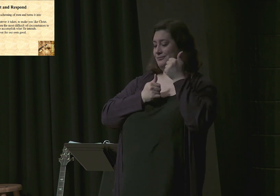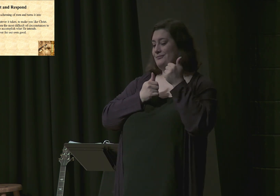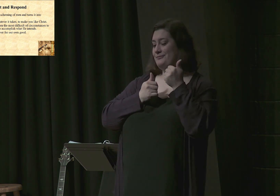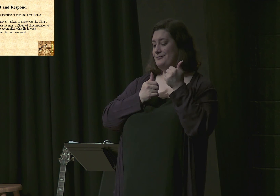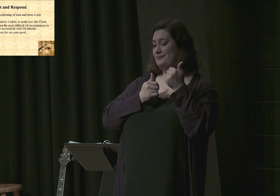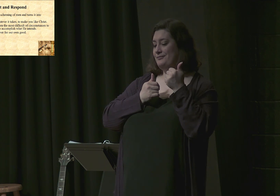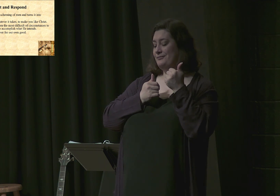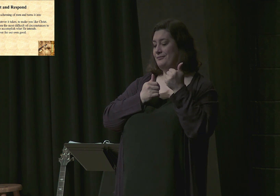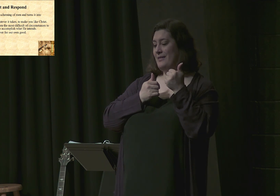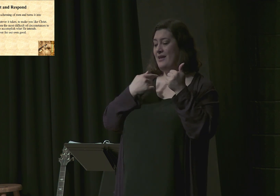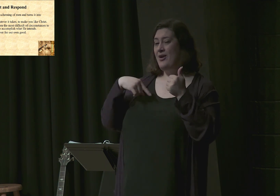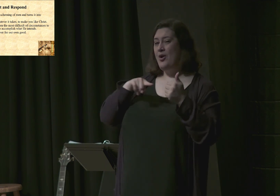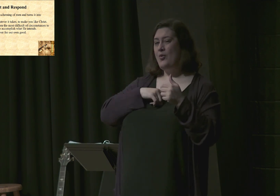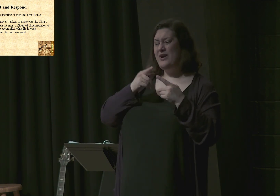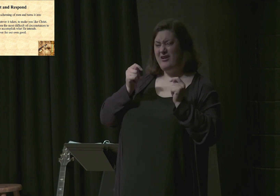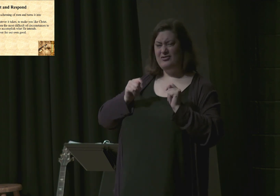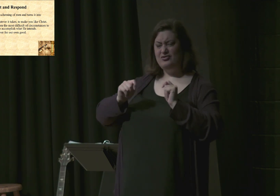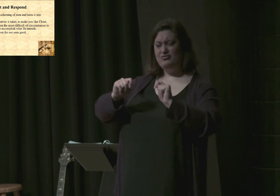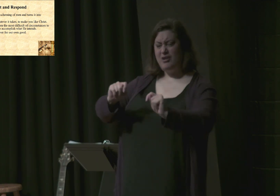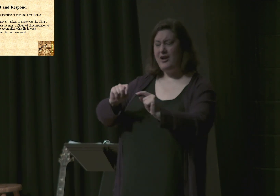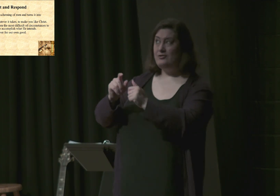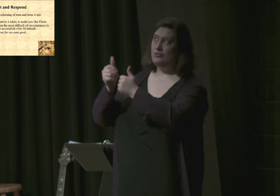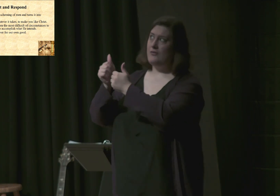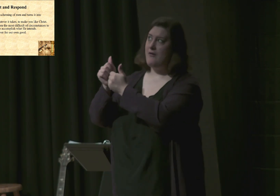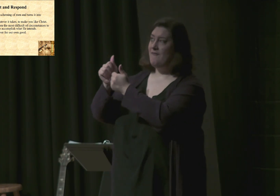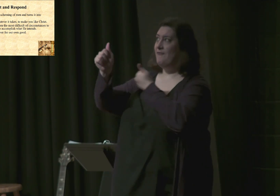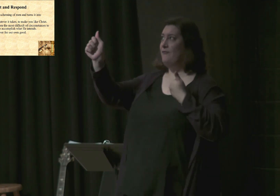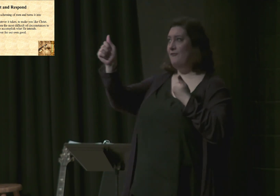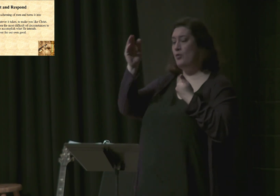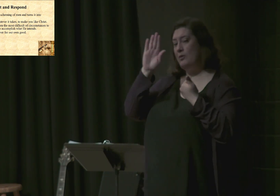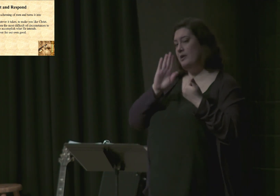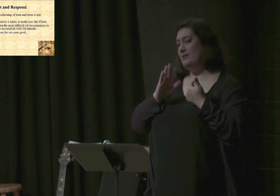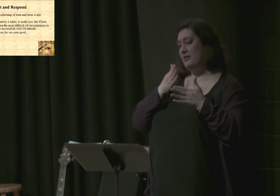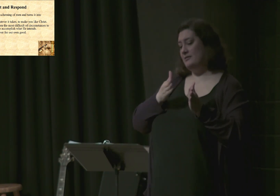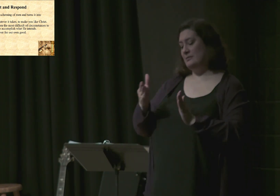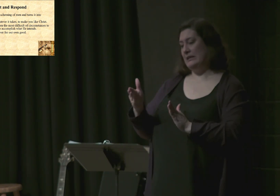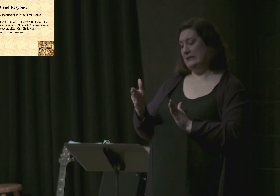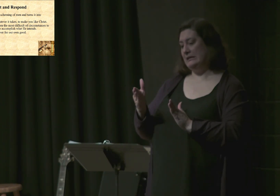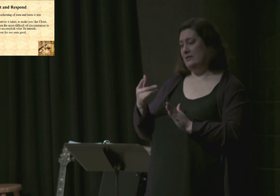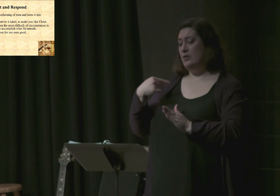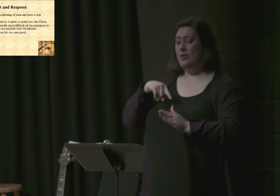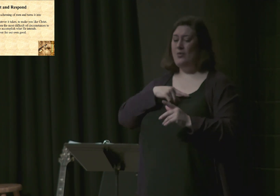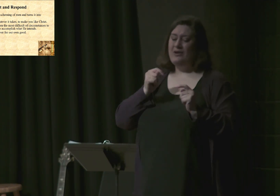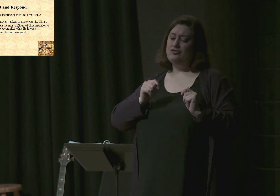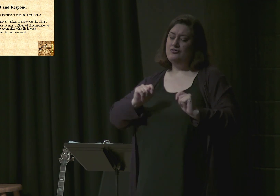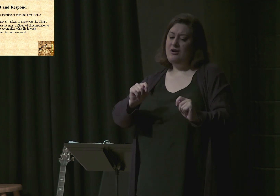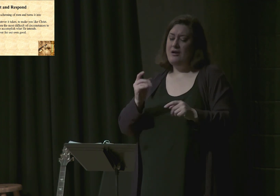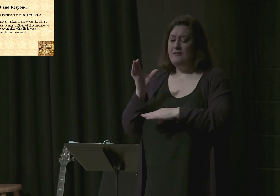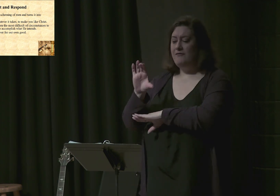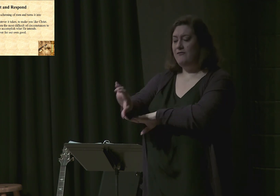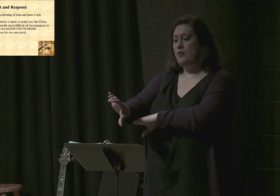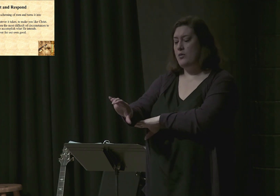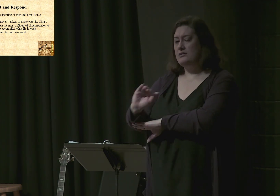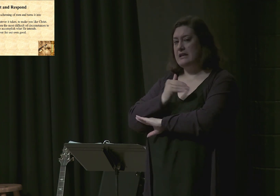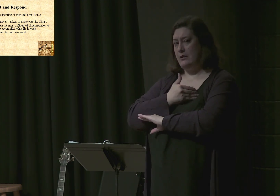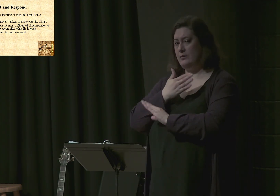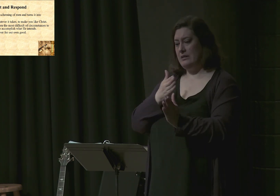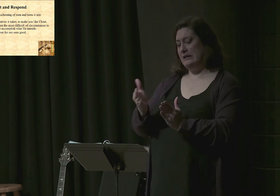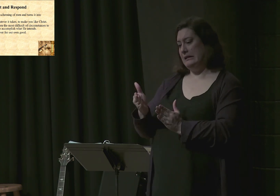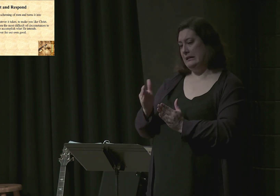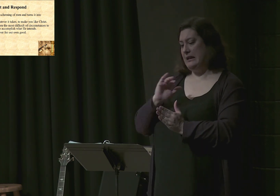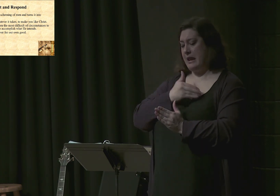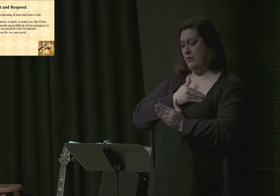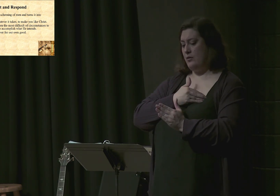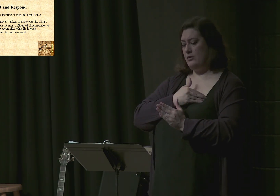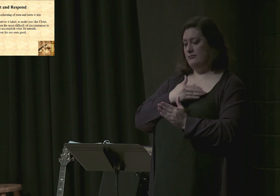are we trying to avoid God's providences, or we're trying to force our own plans? We